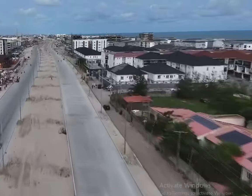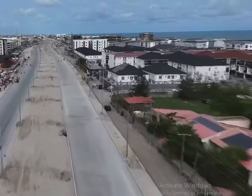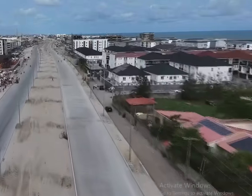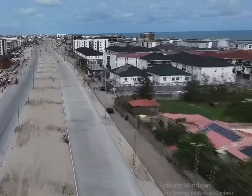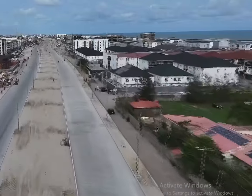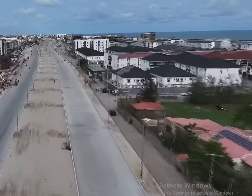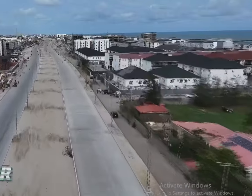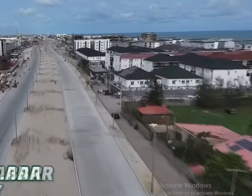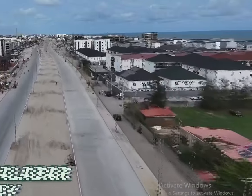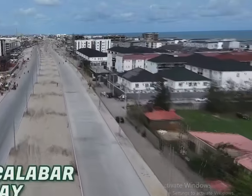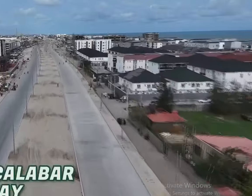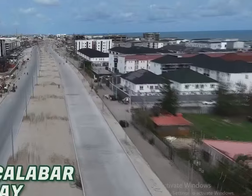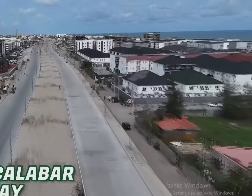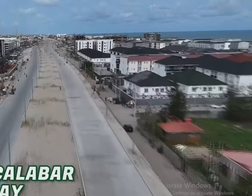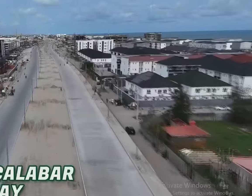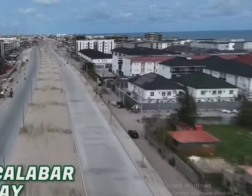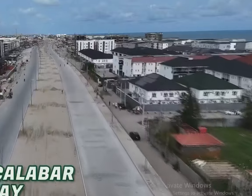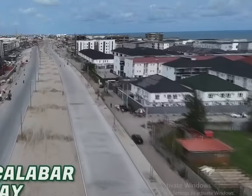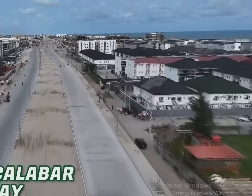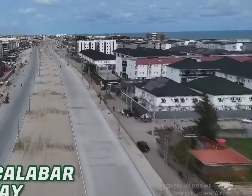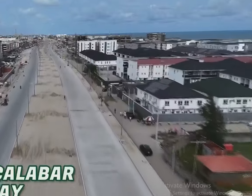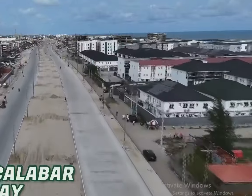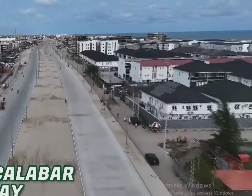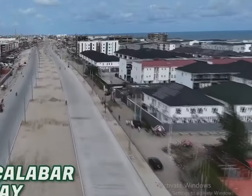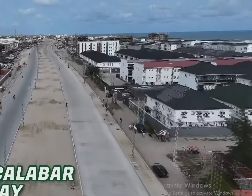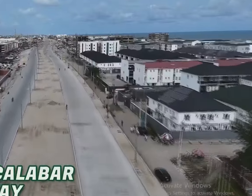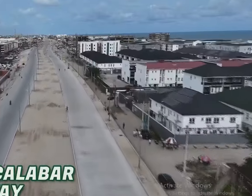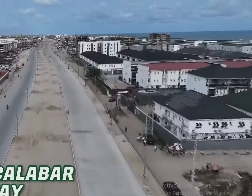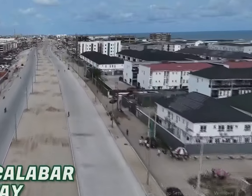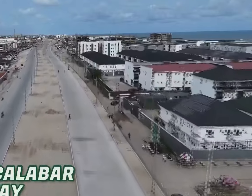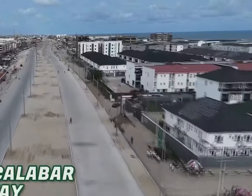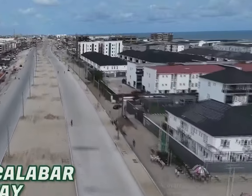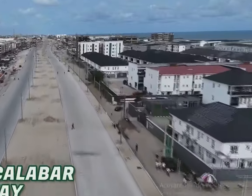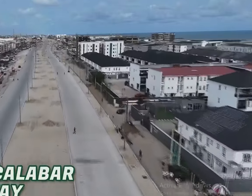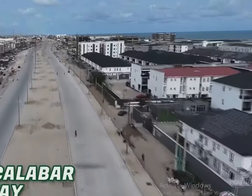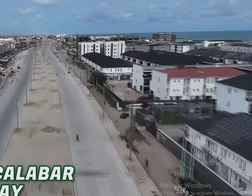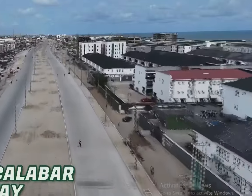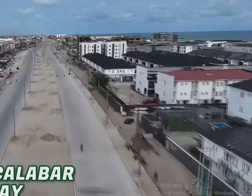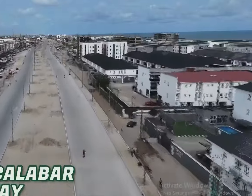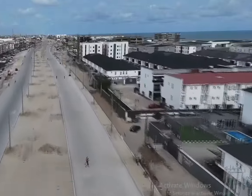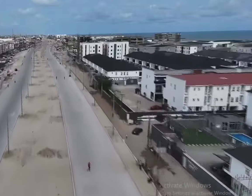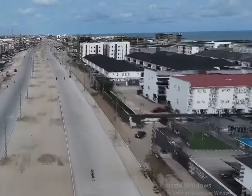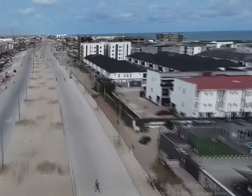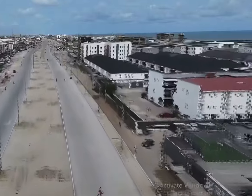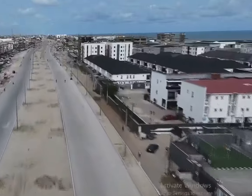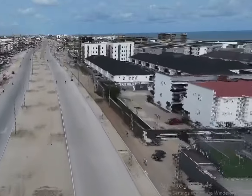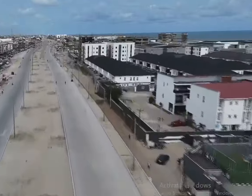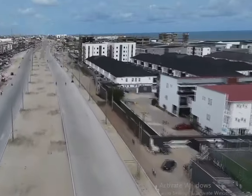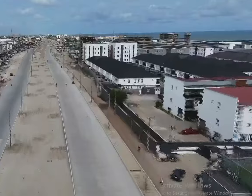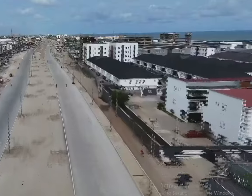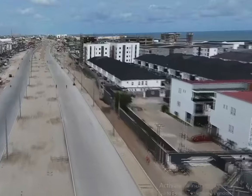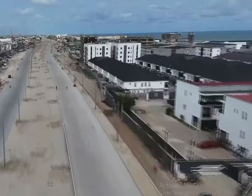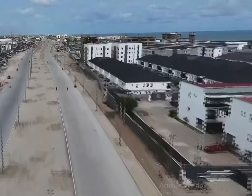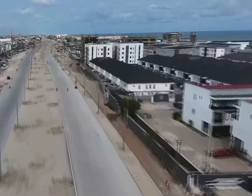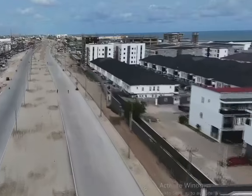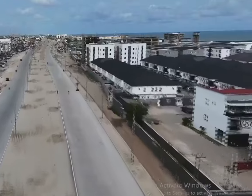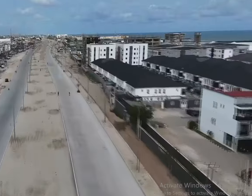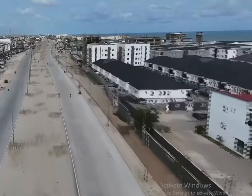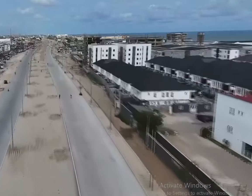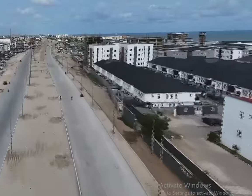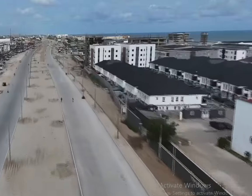from Eleko Junction and going to the Ogun border. And that is ongoing now, and about 10